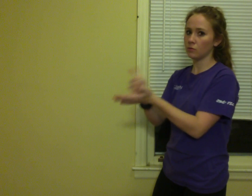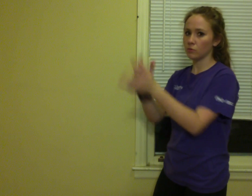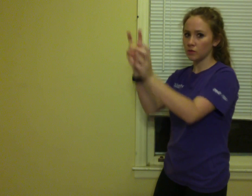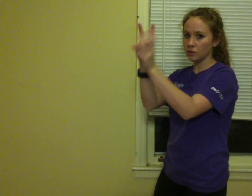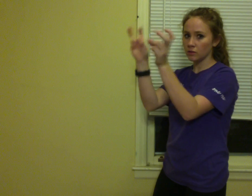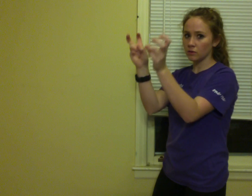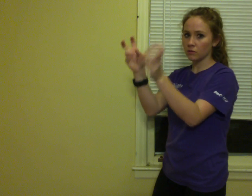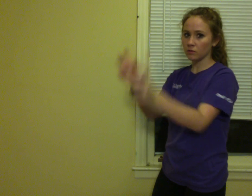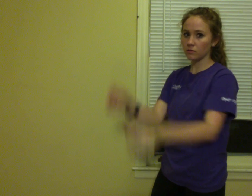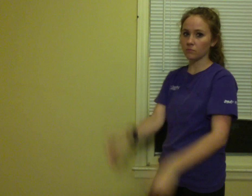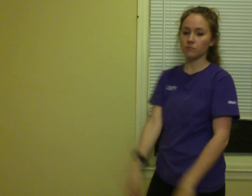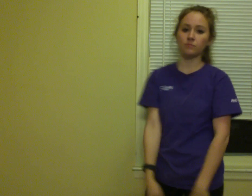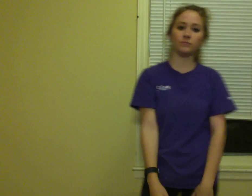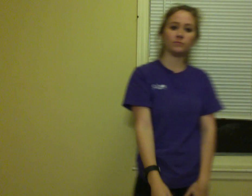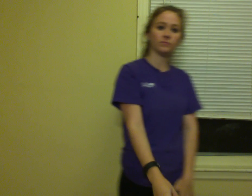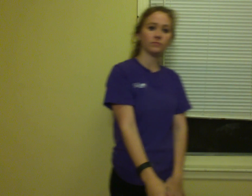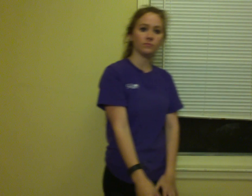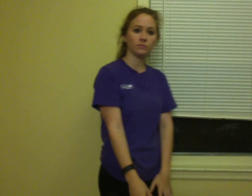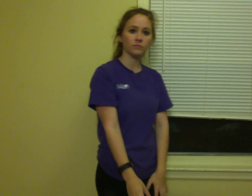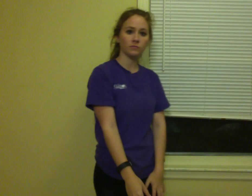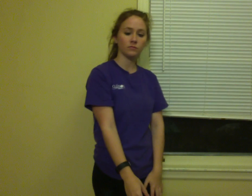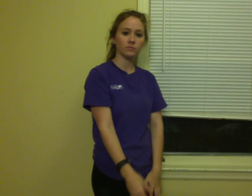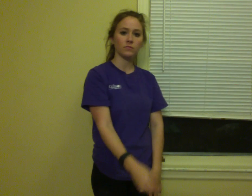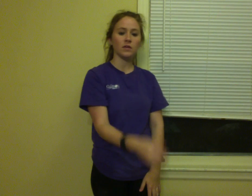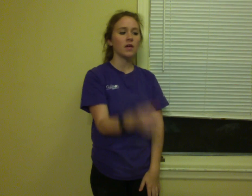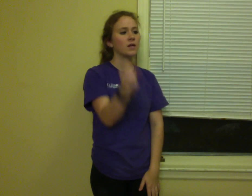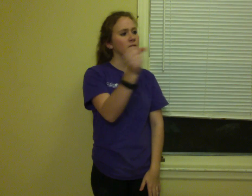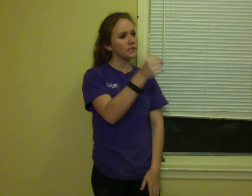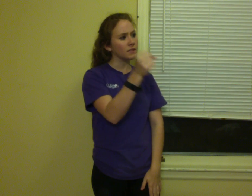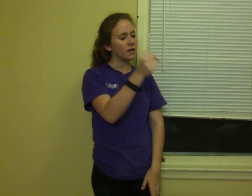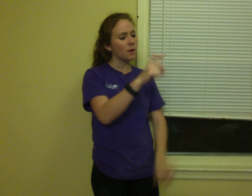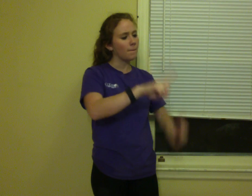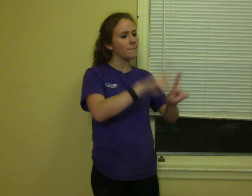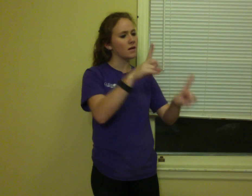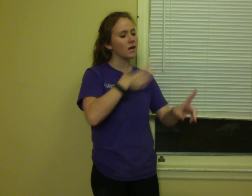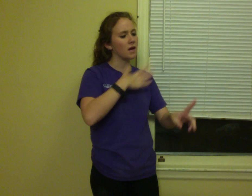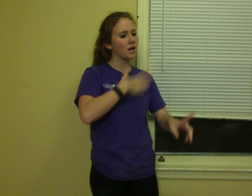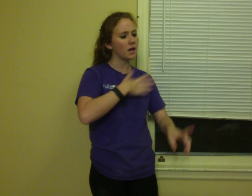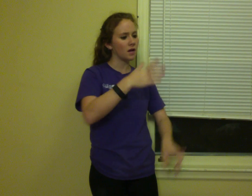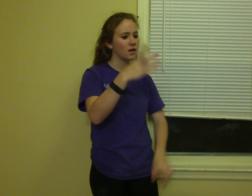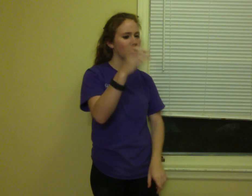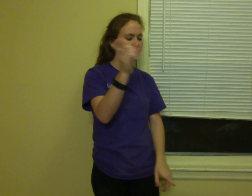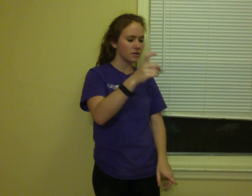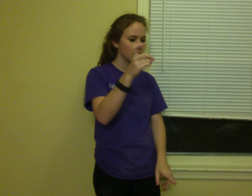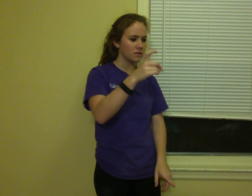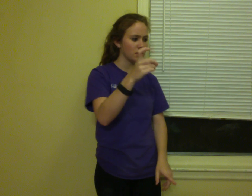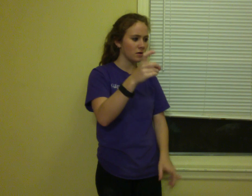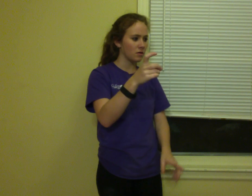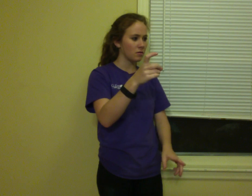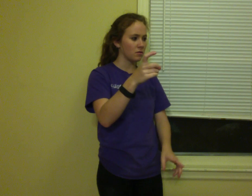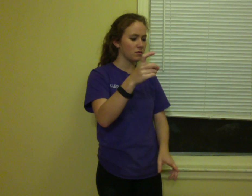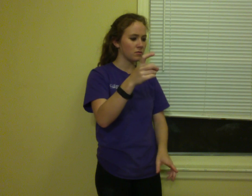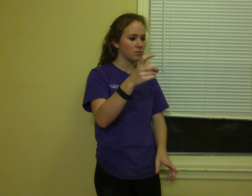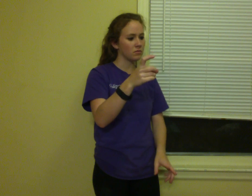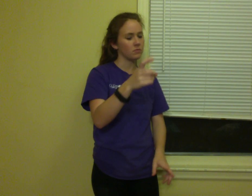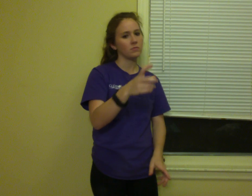Yes, that's right. I mean the responsibility of a free press and other forms of communication like the radio and the movies to enlighten the